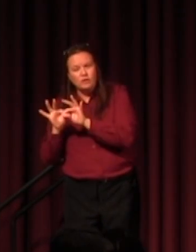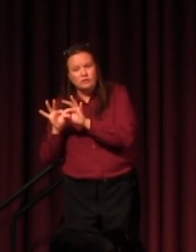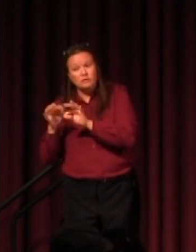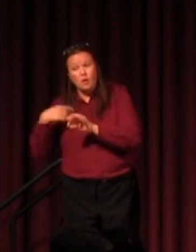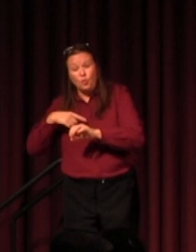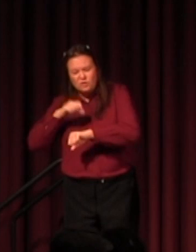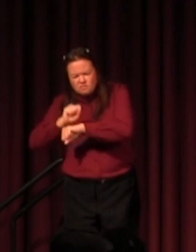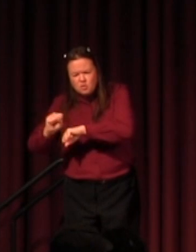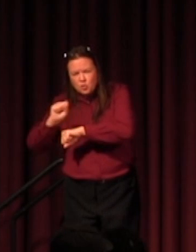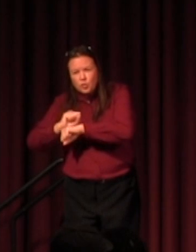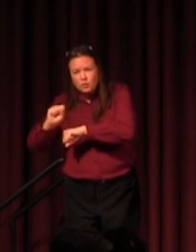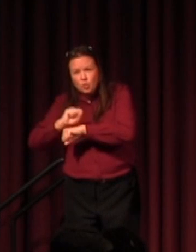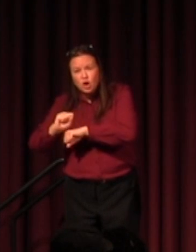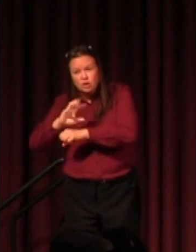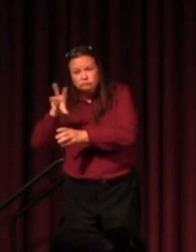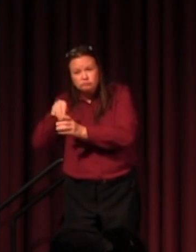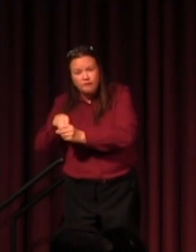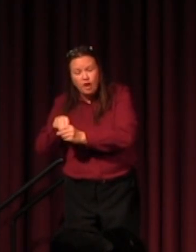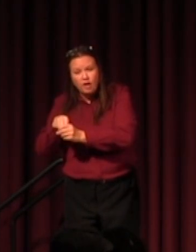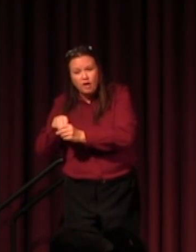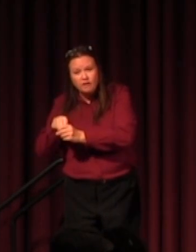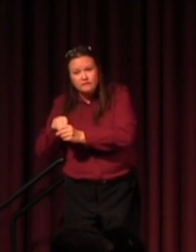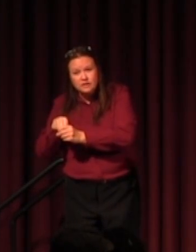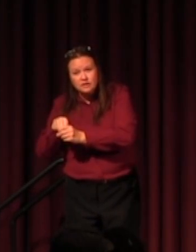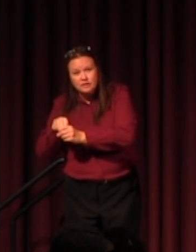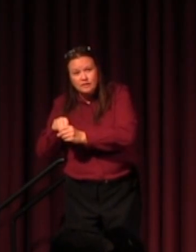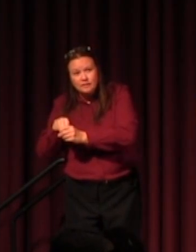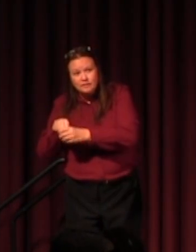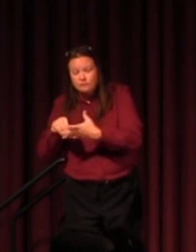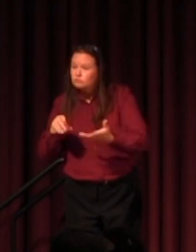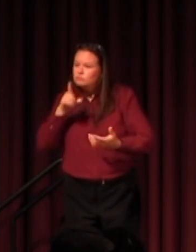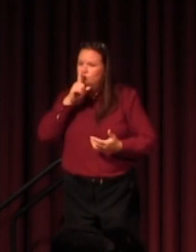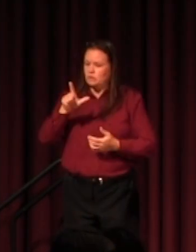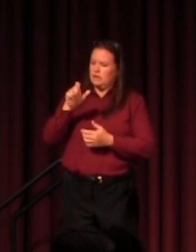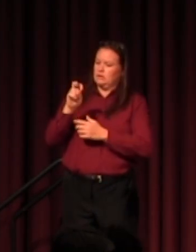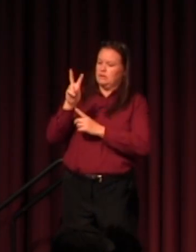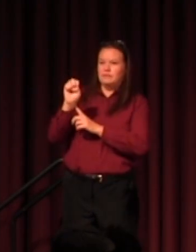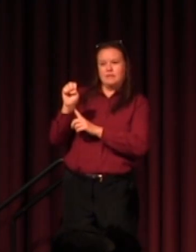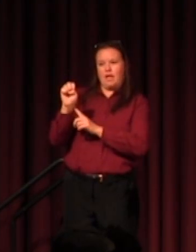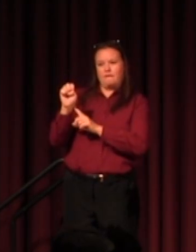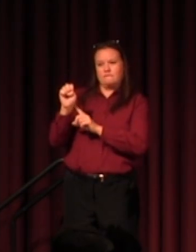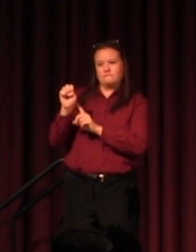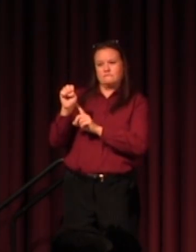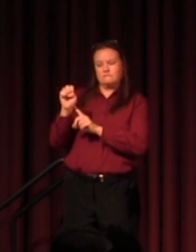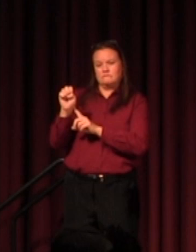work. People, this is love in action.